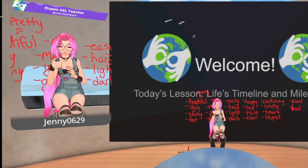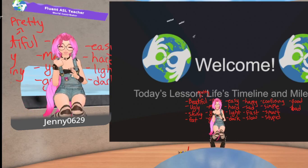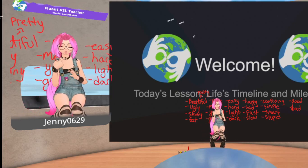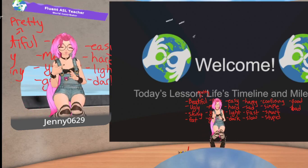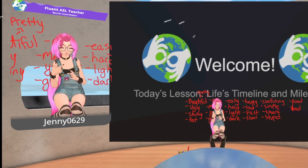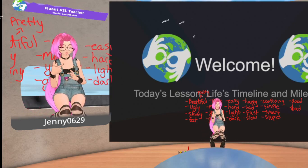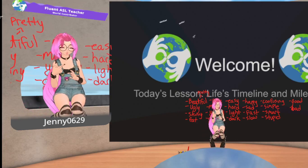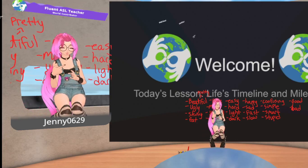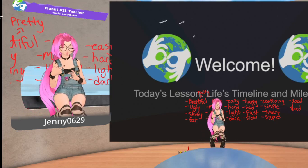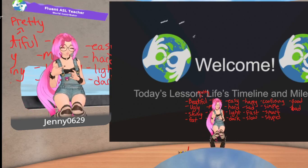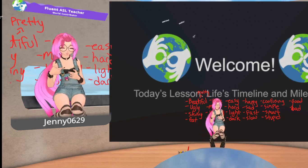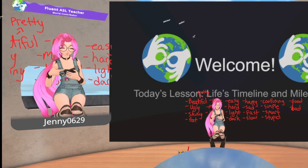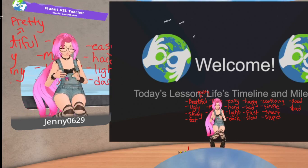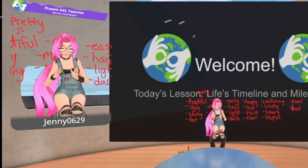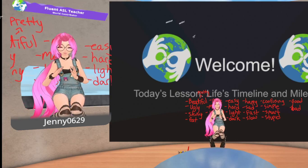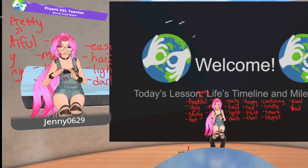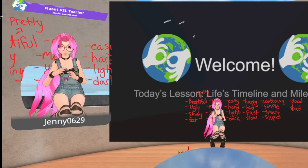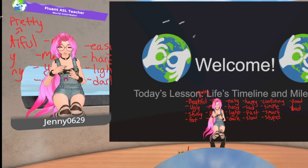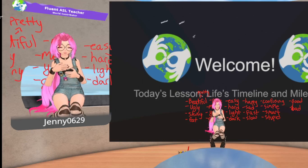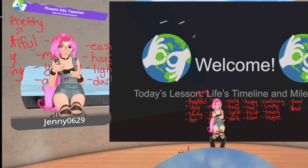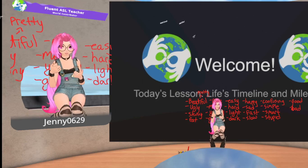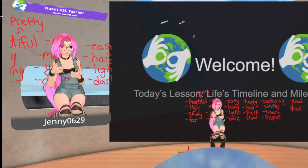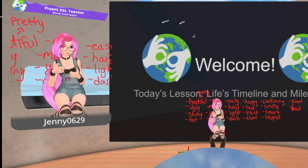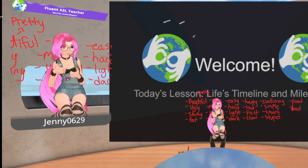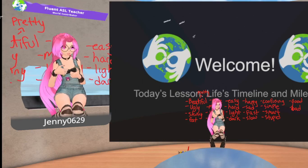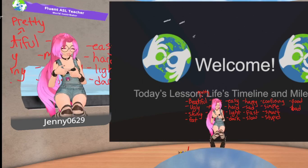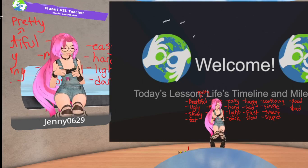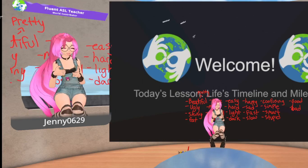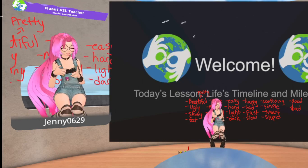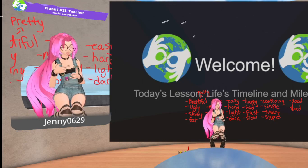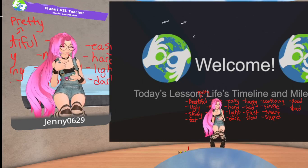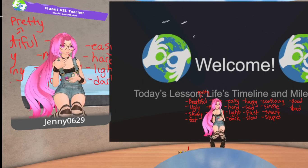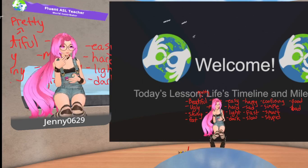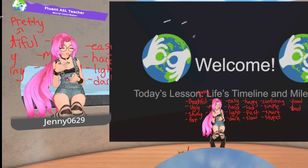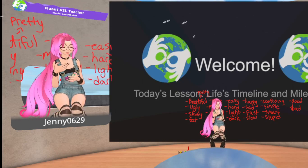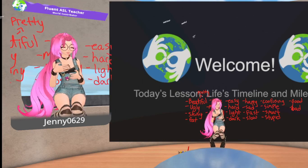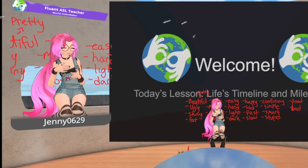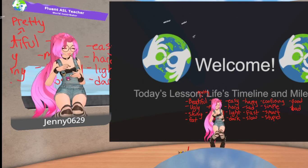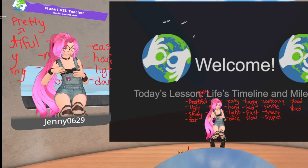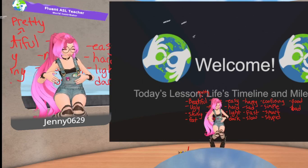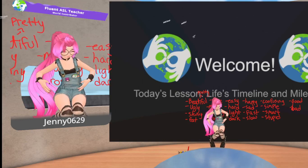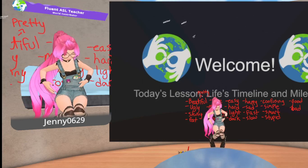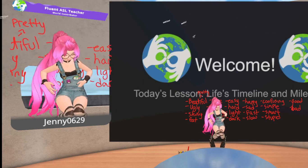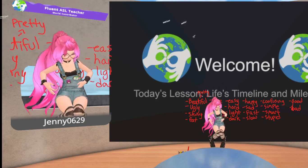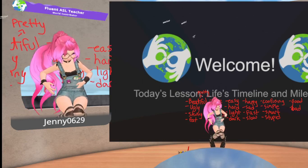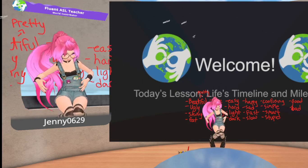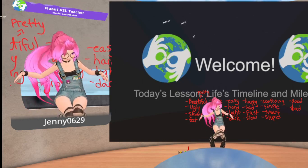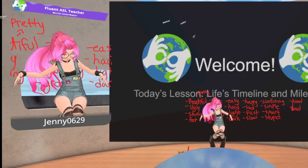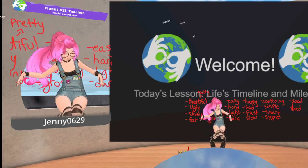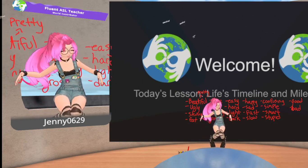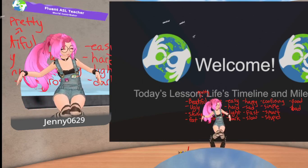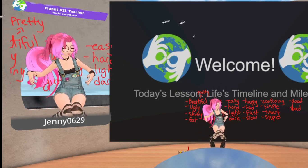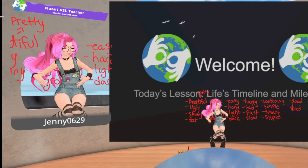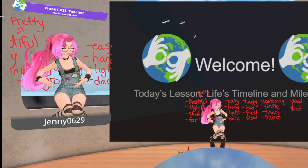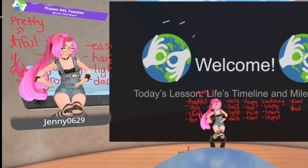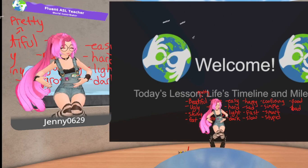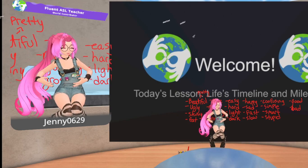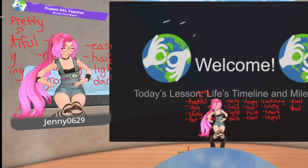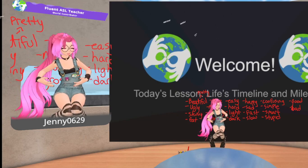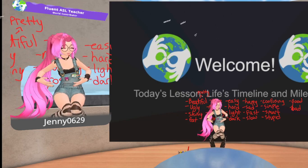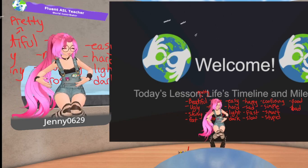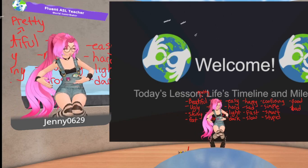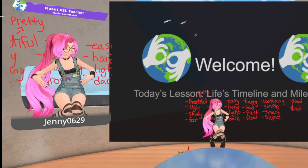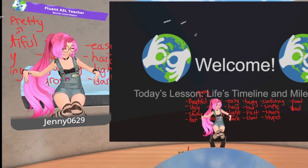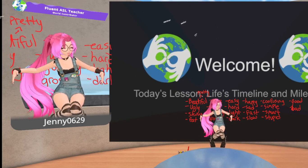quite blunt and usually just say things how they are, which is why a lot of these signs are very blunt. Like when you're talking about somebody who's fat,